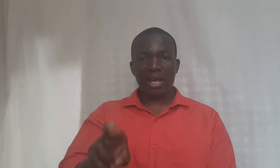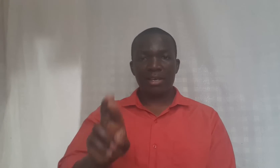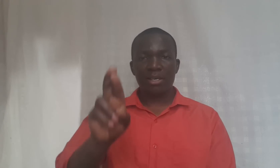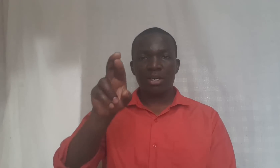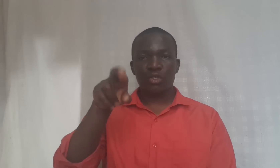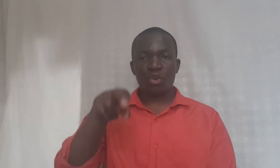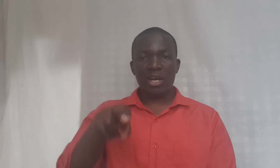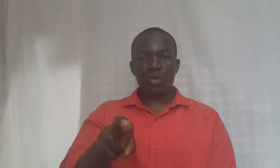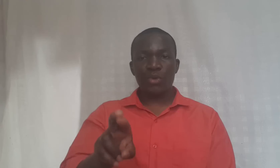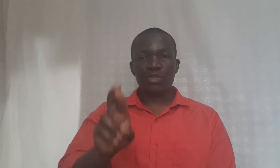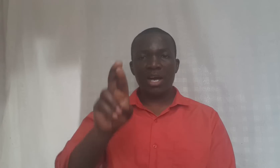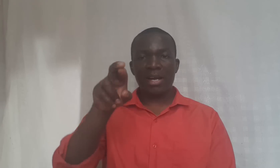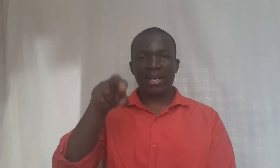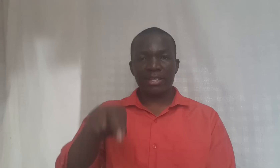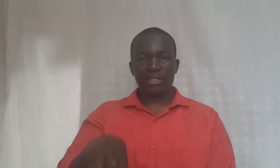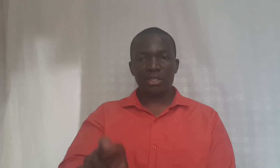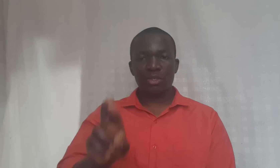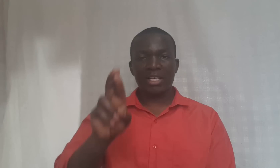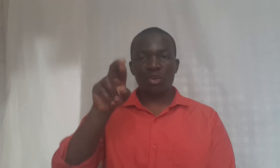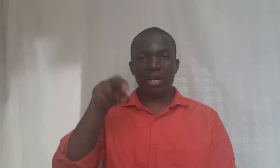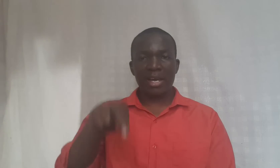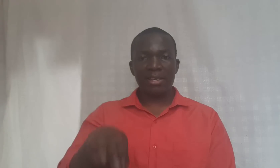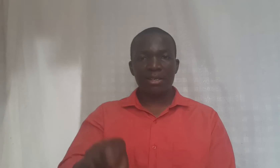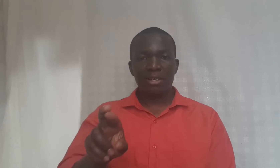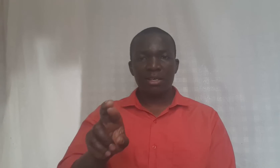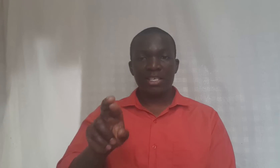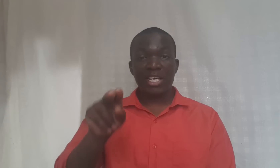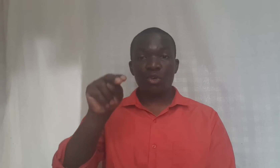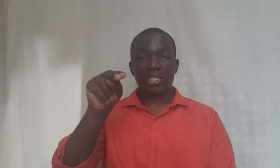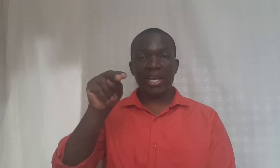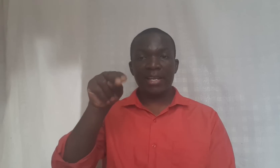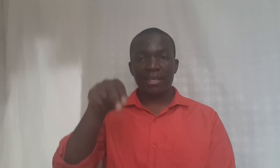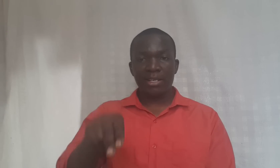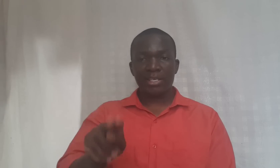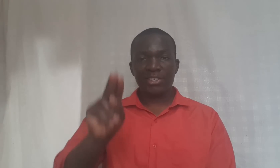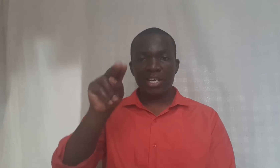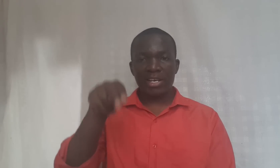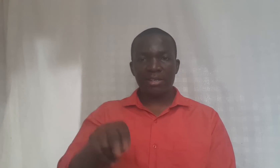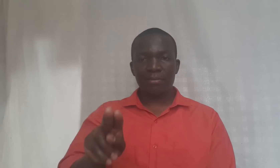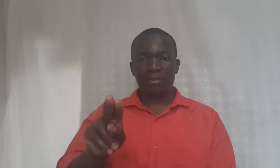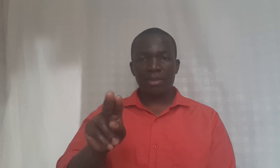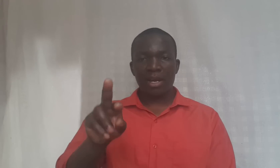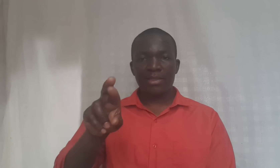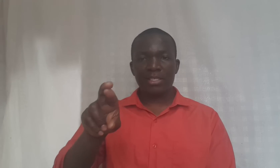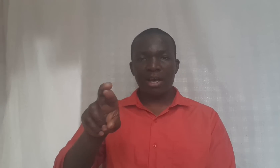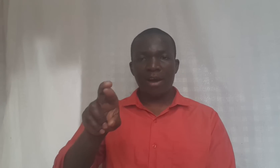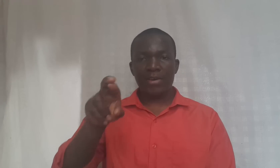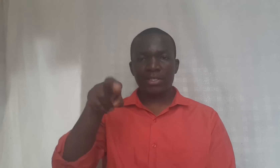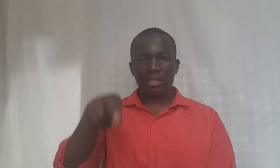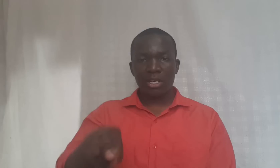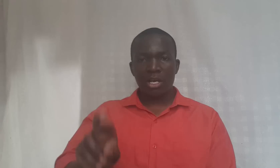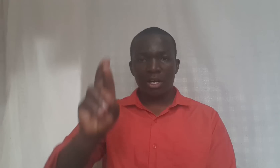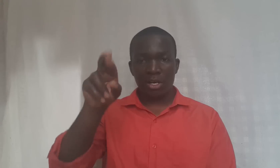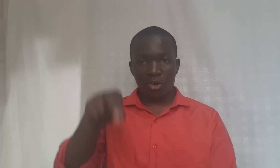Rongai. So Rongai we use R like this. So that's Rongai. Nyeri was N, Nyeri, and this R is